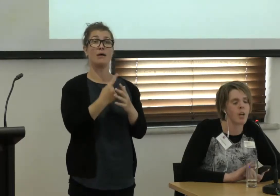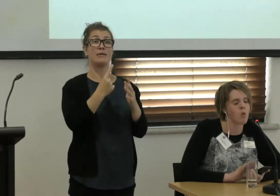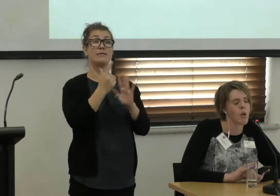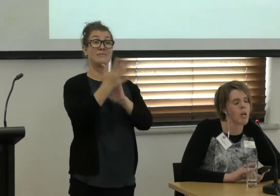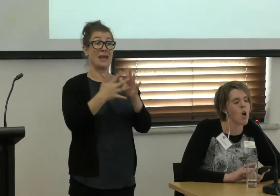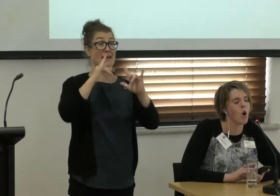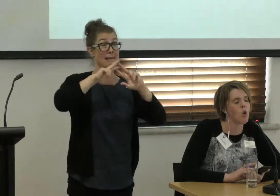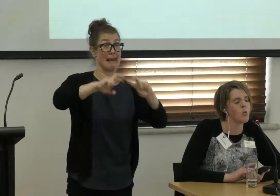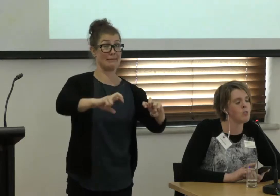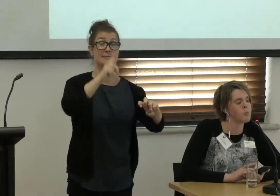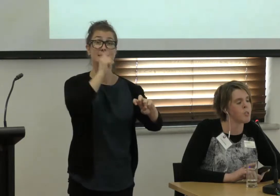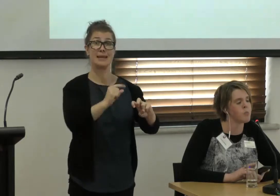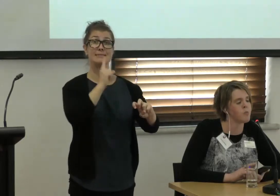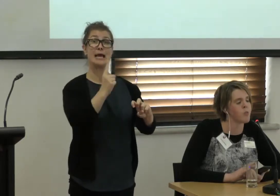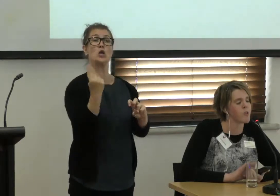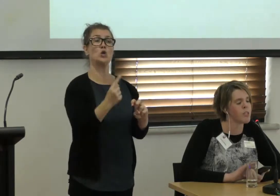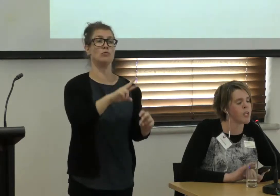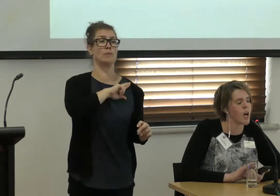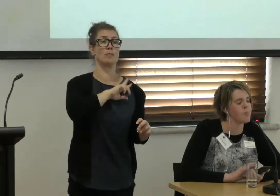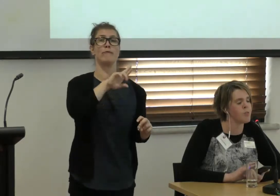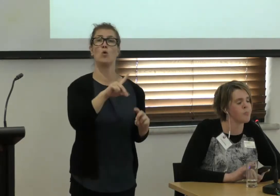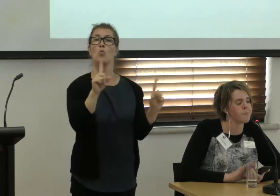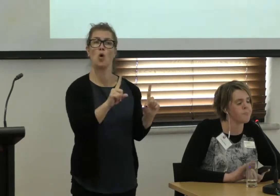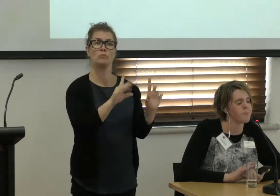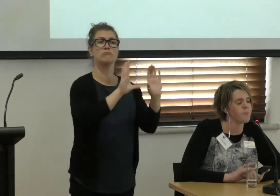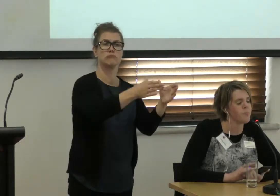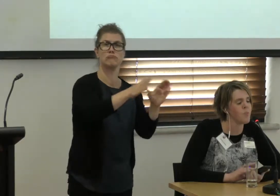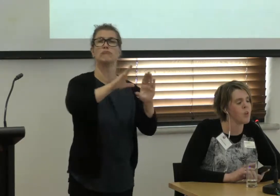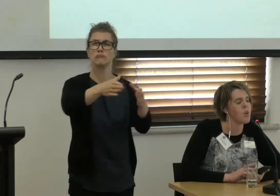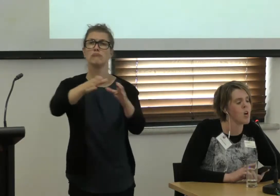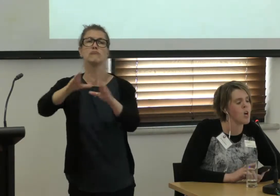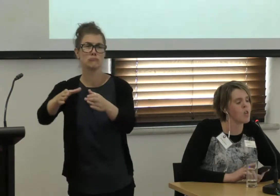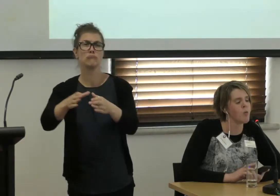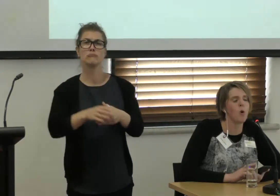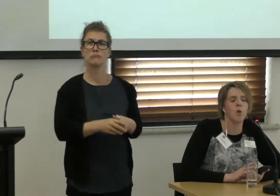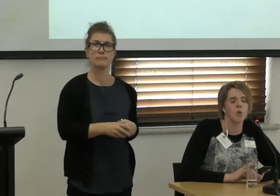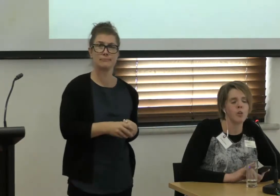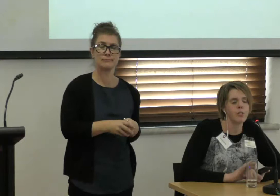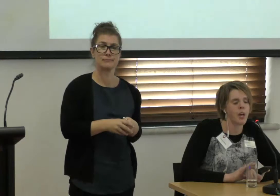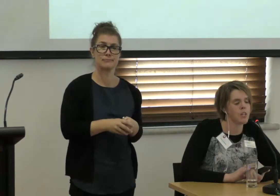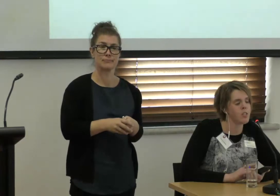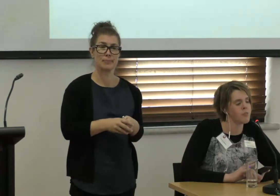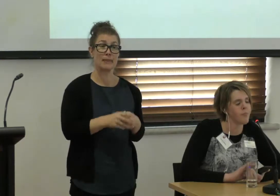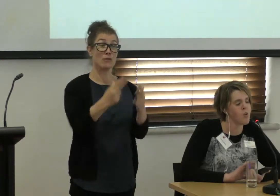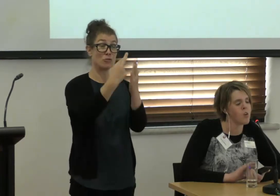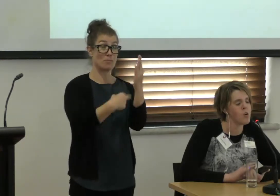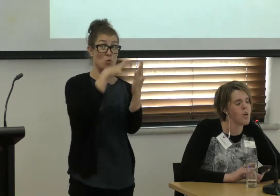can agree on who is responsible for addressing gaps. The report also